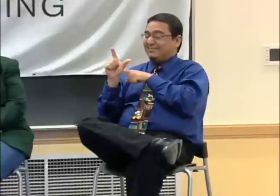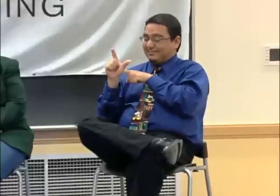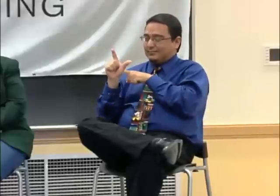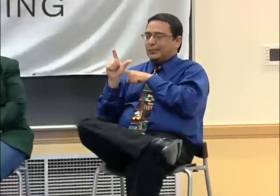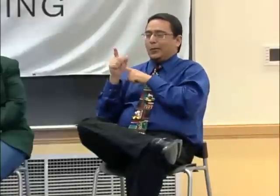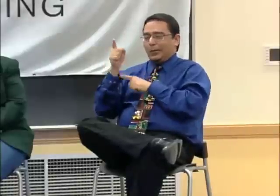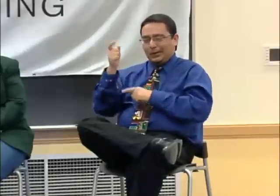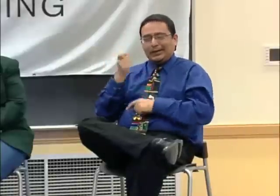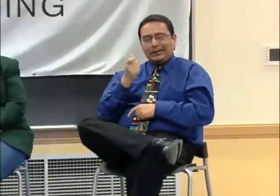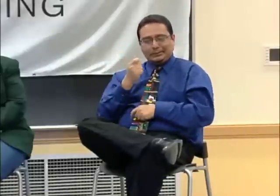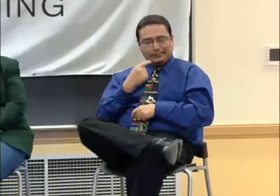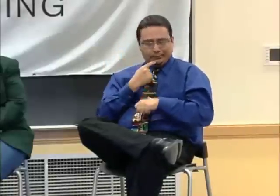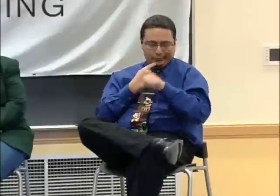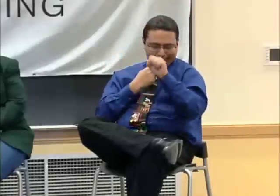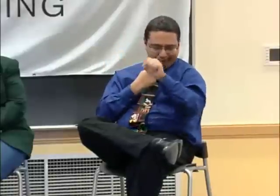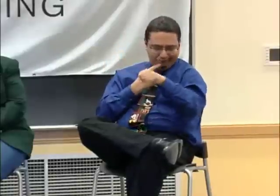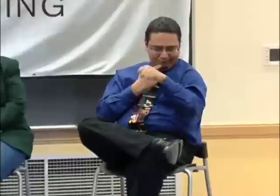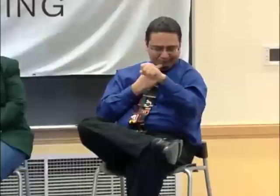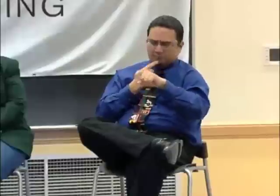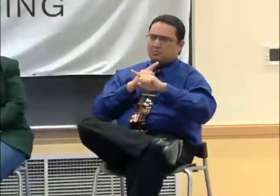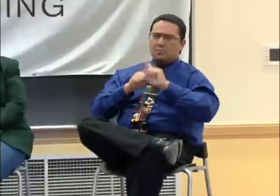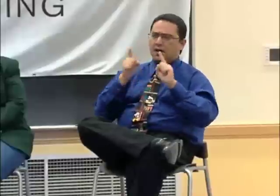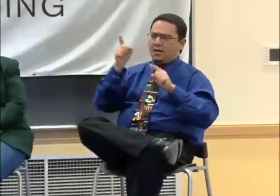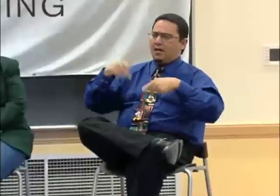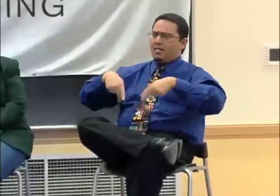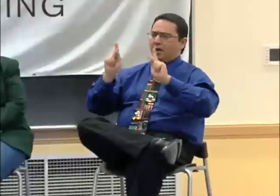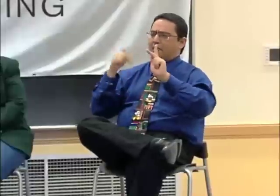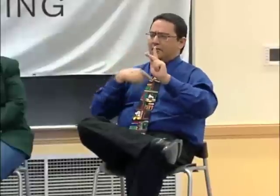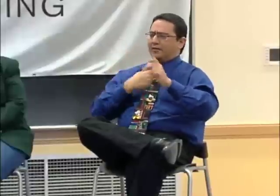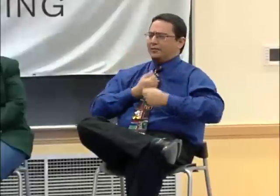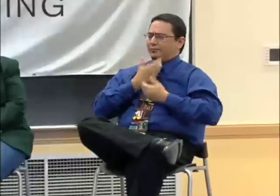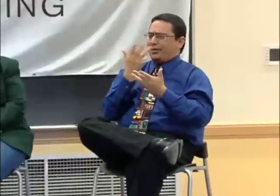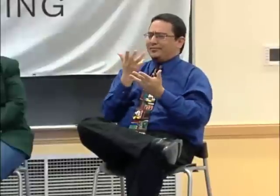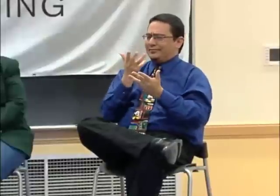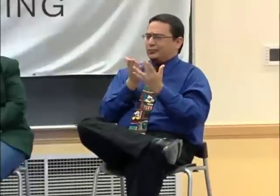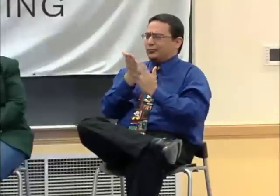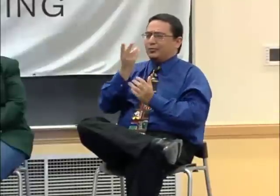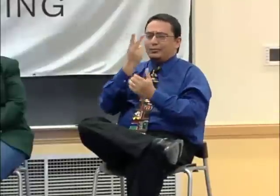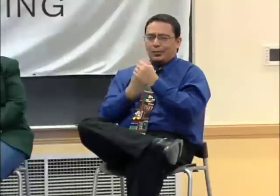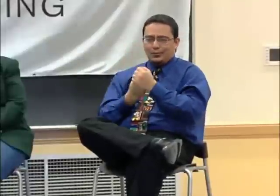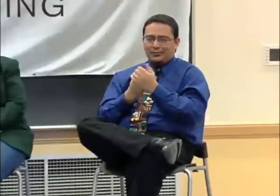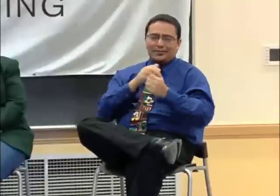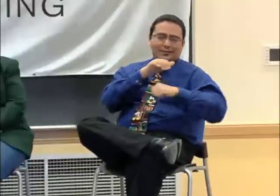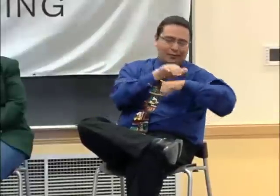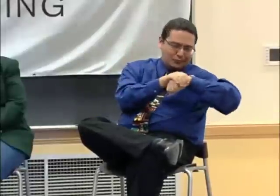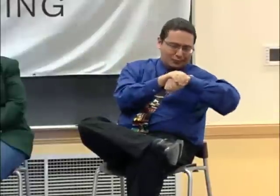really discovered that ASL poetry was something that I was so impressed. And my parents